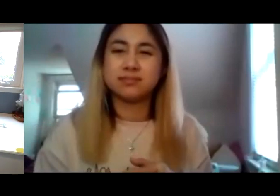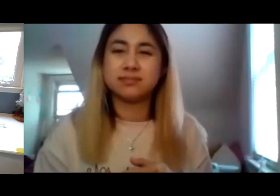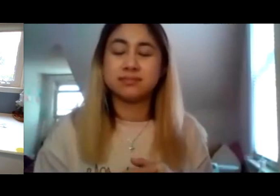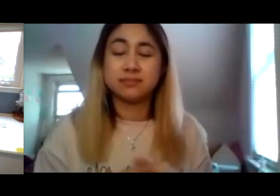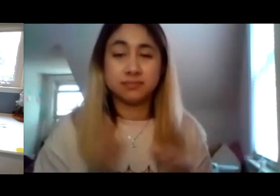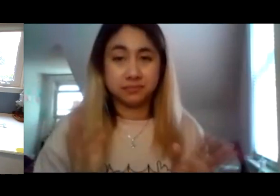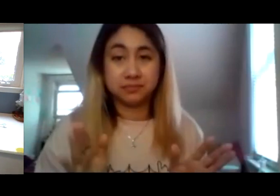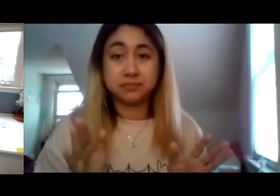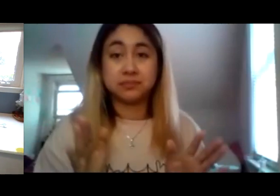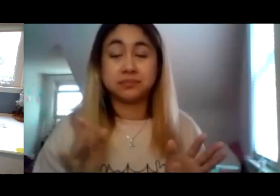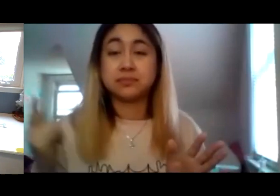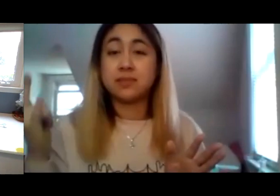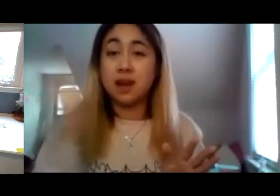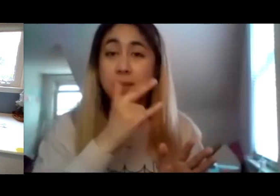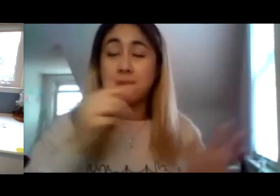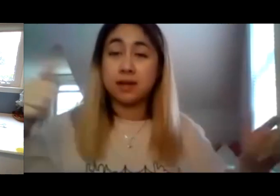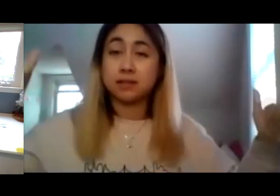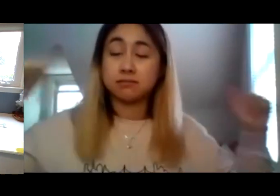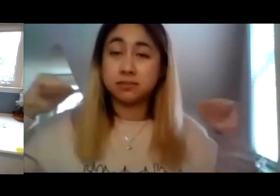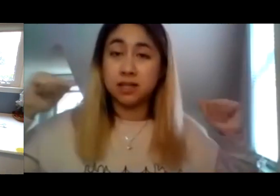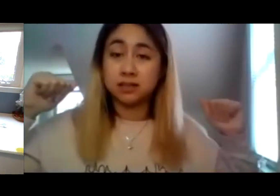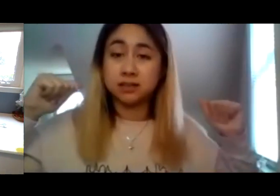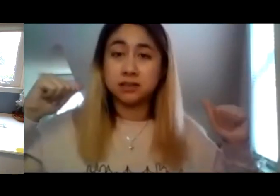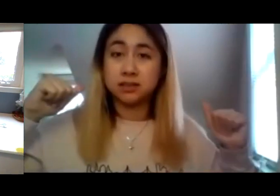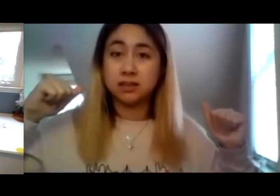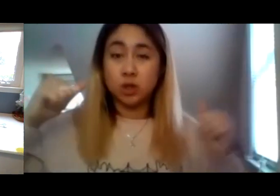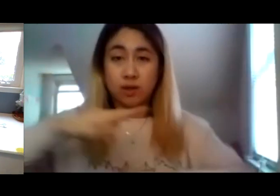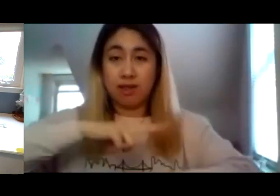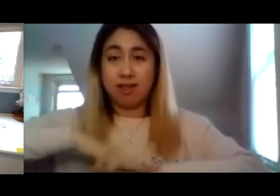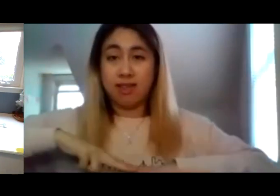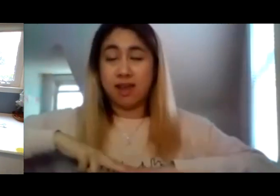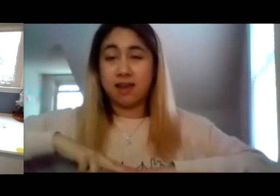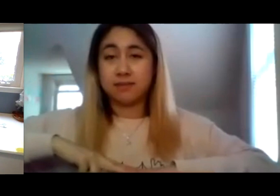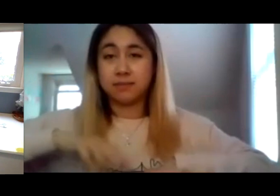So our airplane exercises, we lay on the floor.